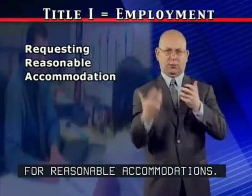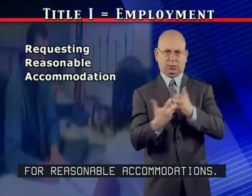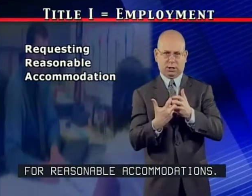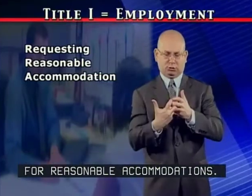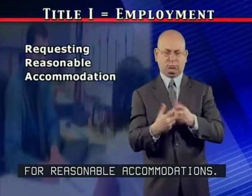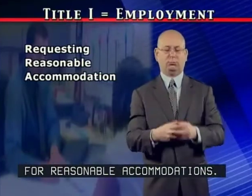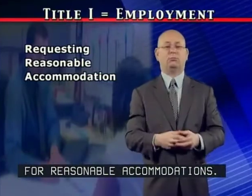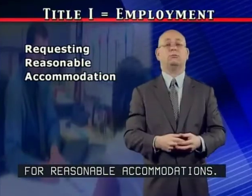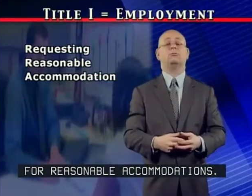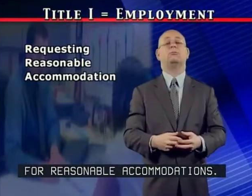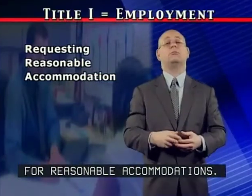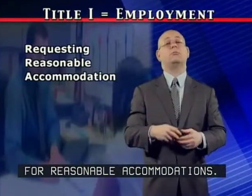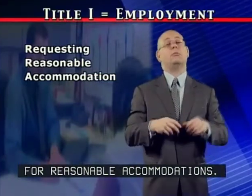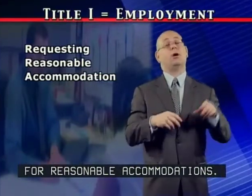asking for reasonable accommodations.